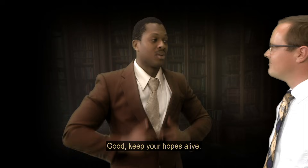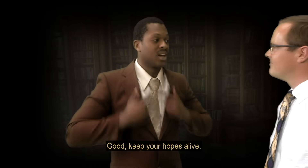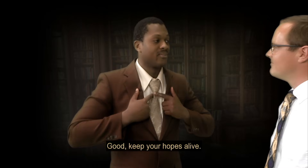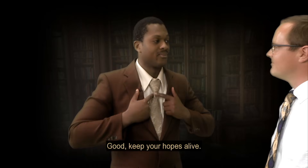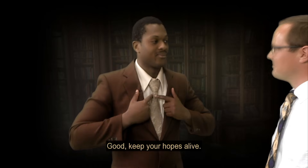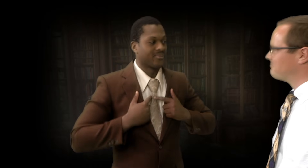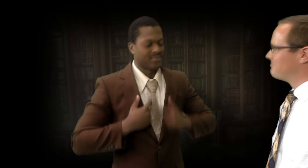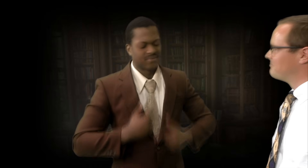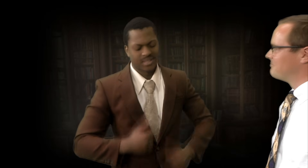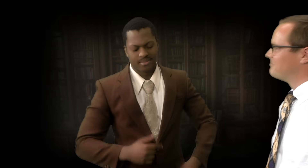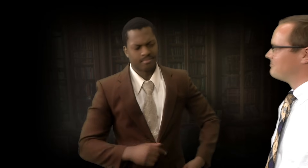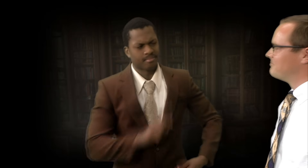alive.